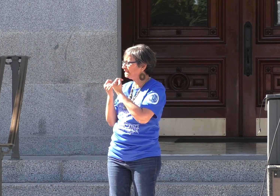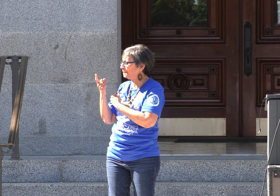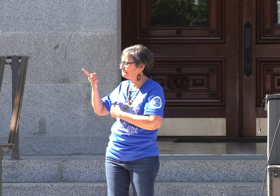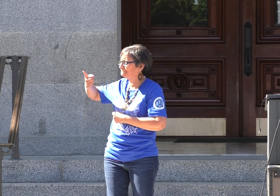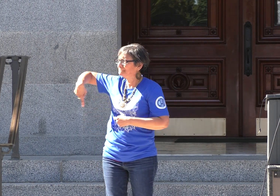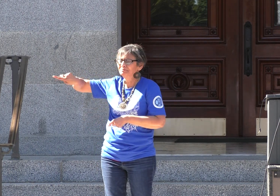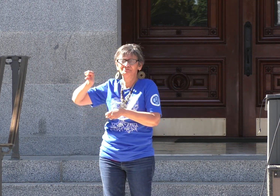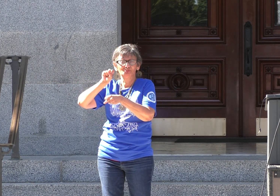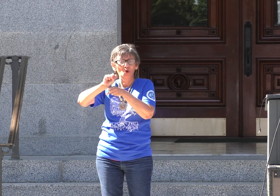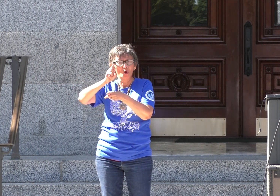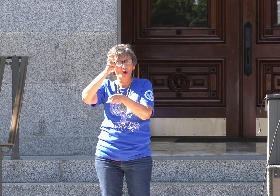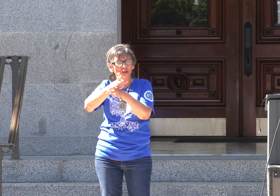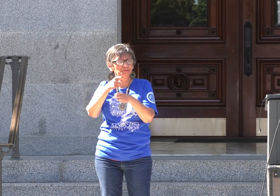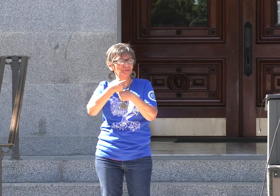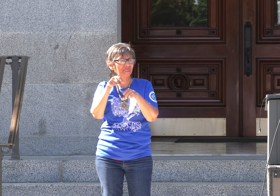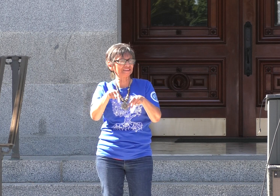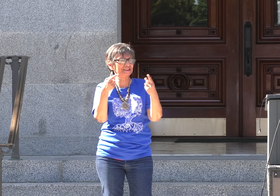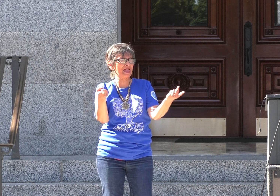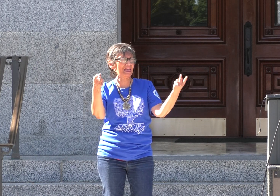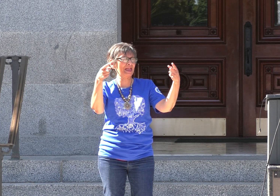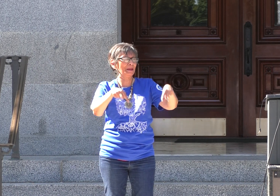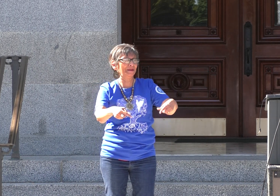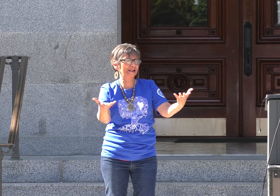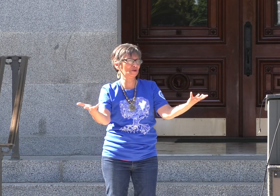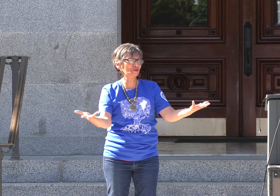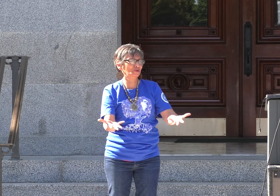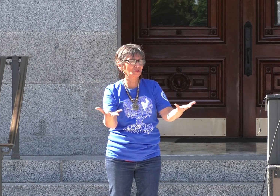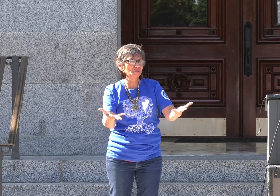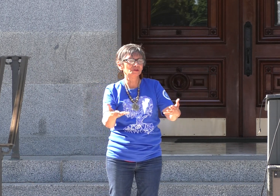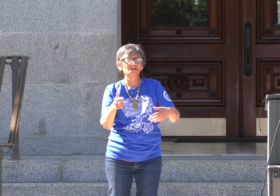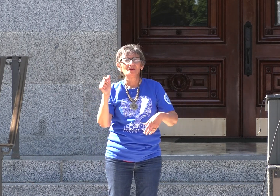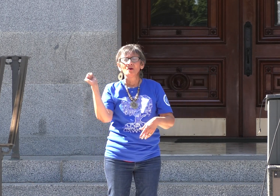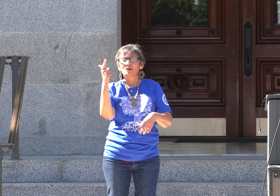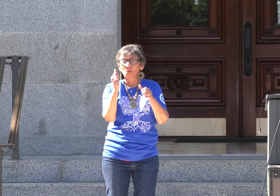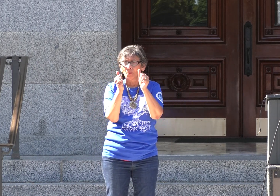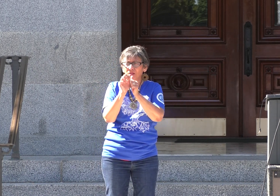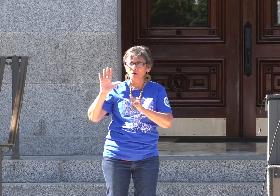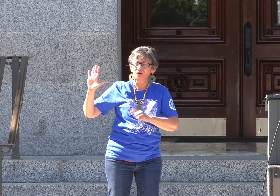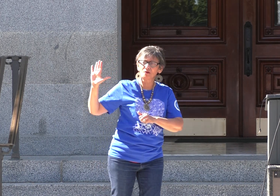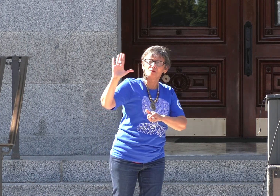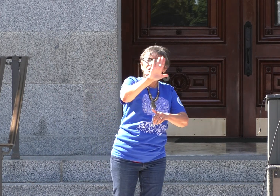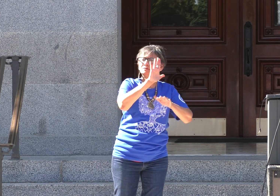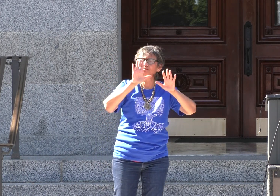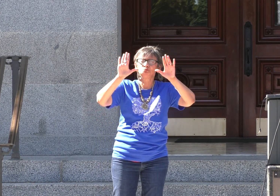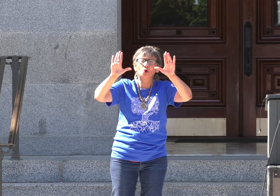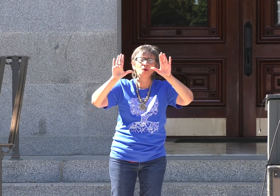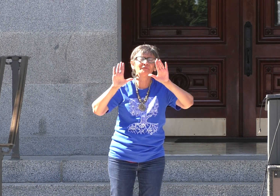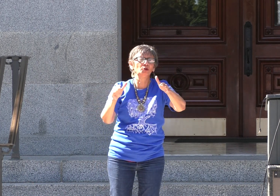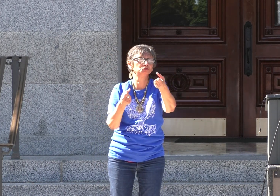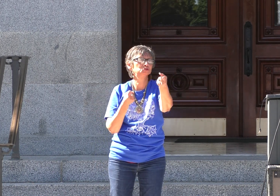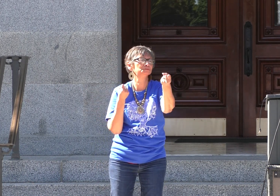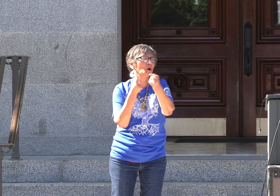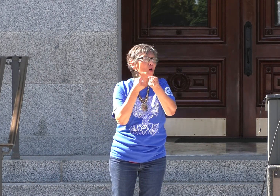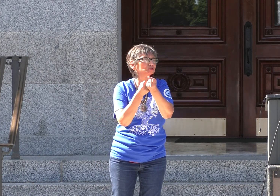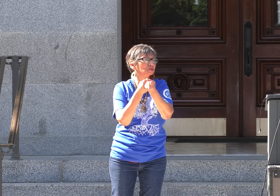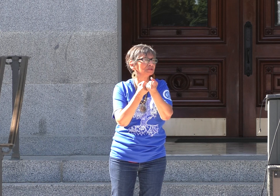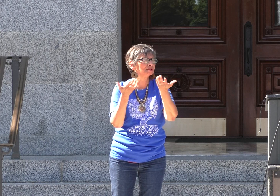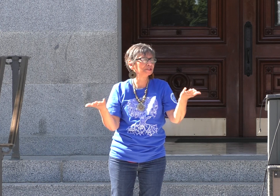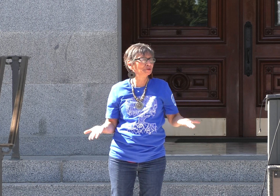truly a wonderful team of committee who made this happen, this event here. So with all of your wonderful